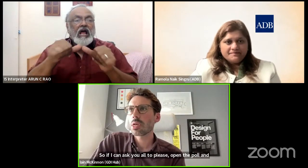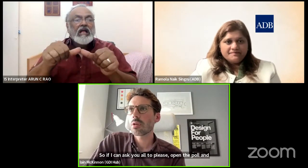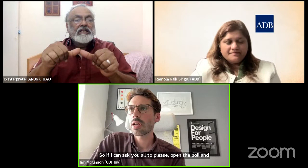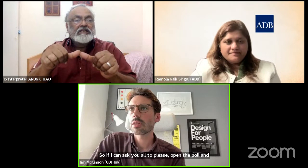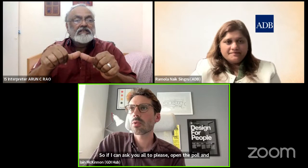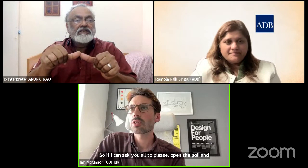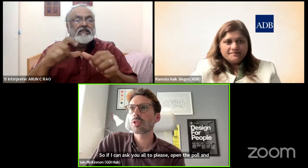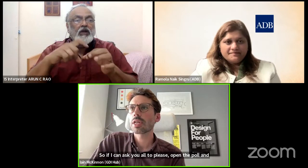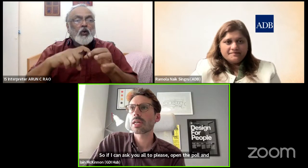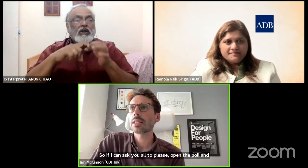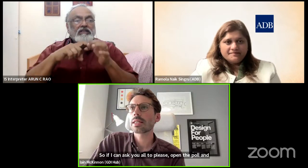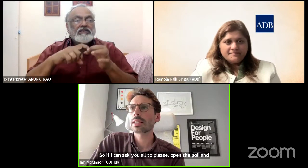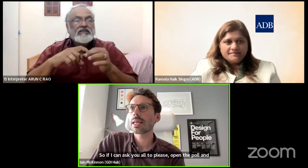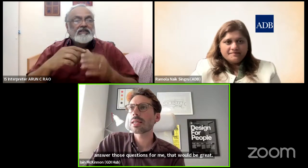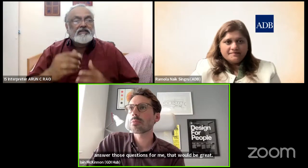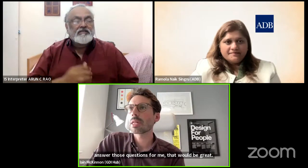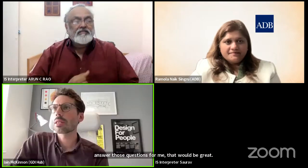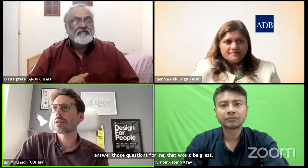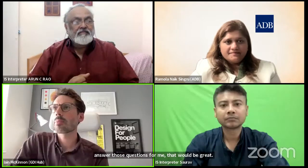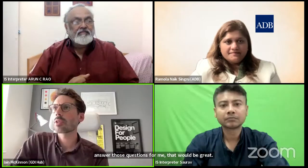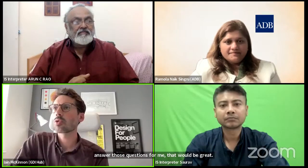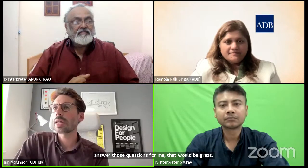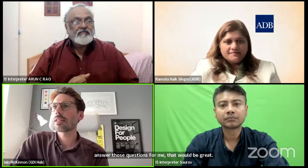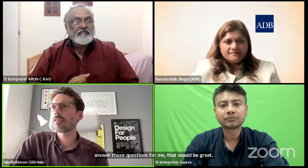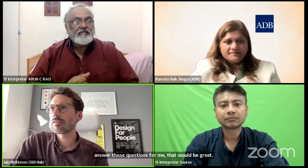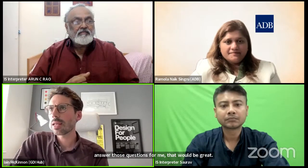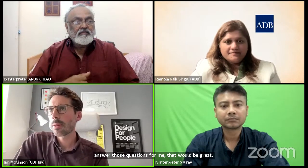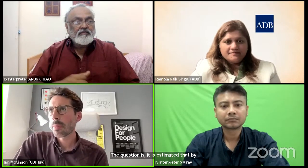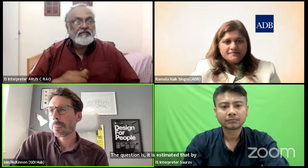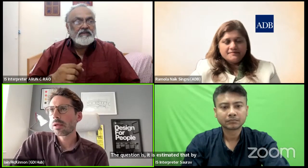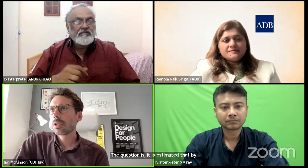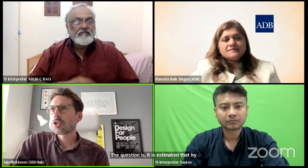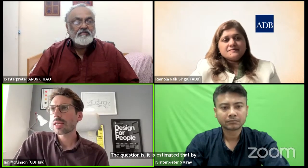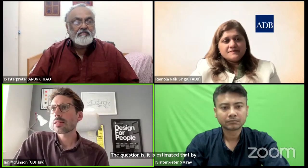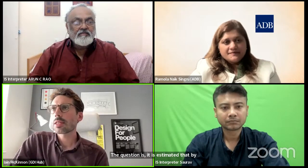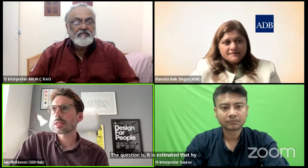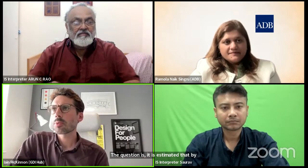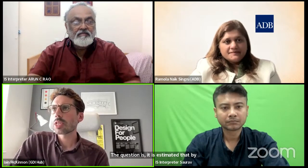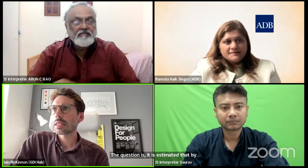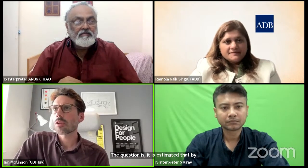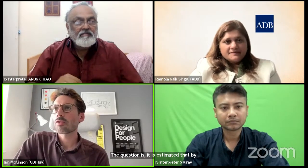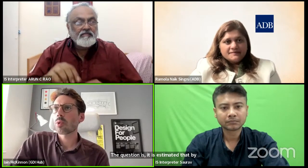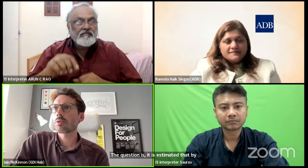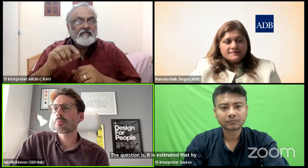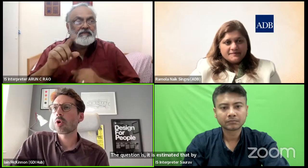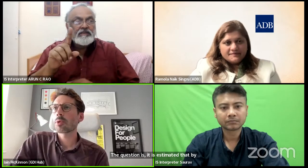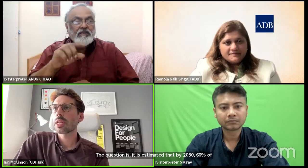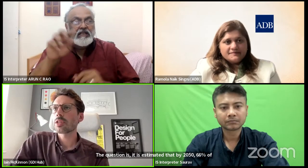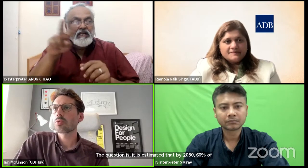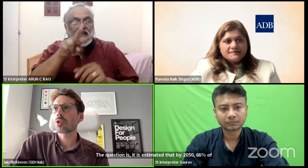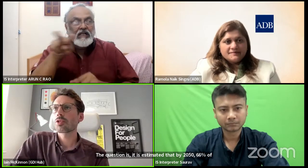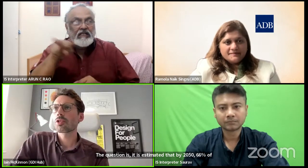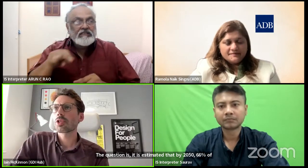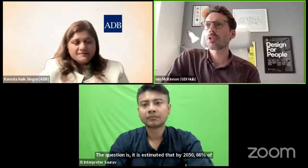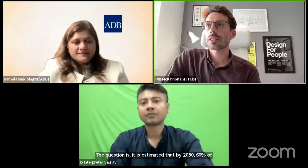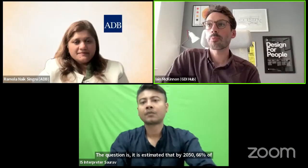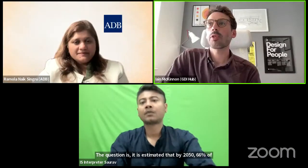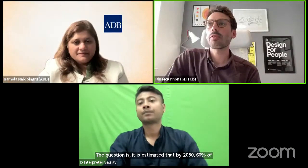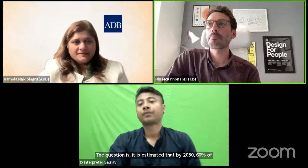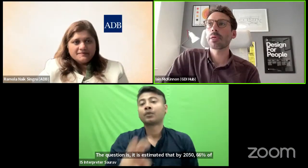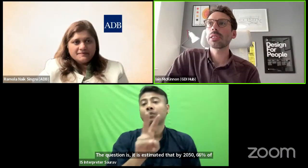that would be great. The question is, it is estimated that by 2050, 66% of the world's population, which